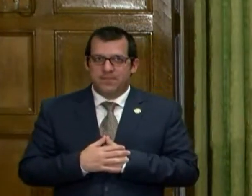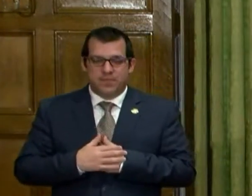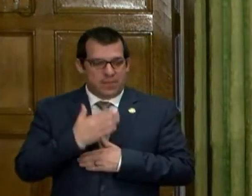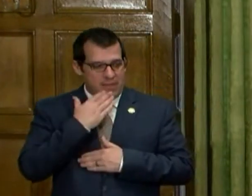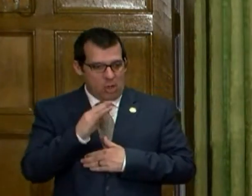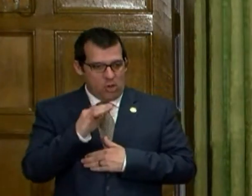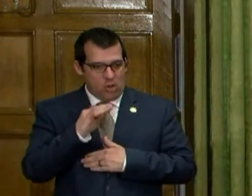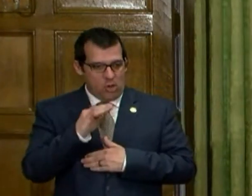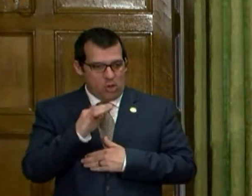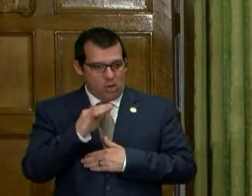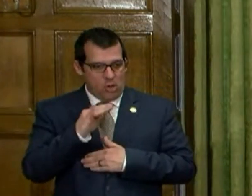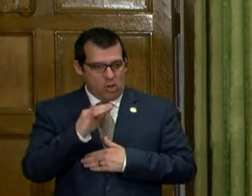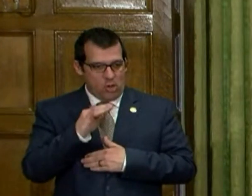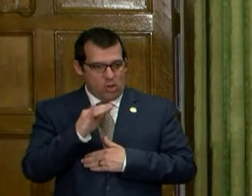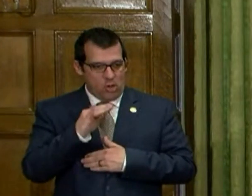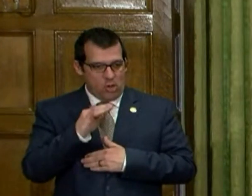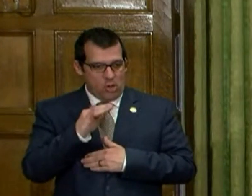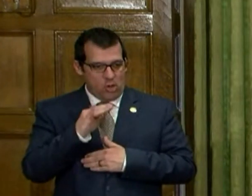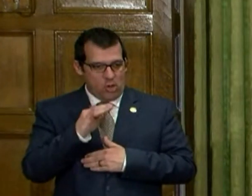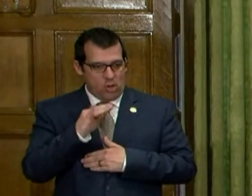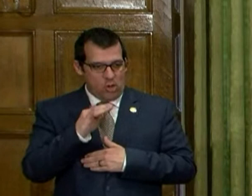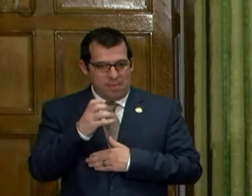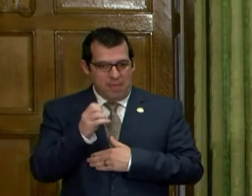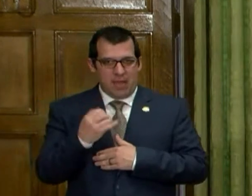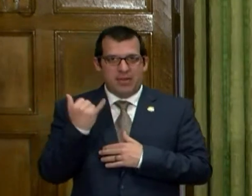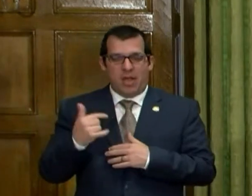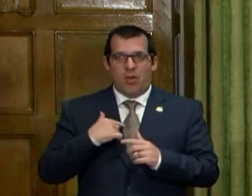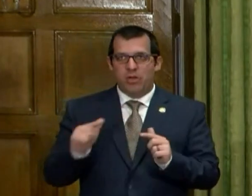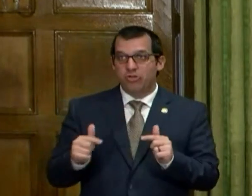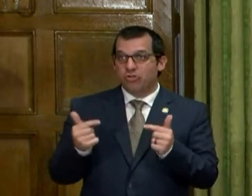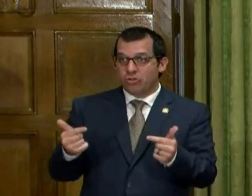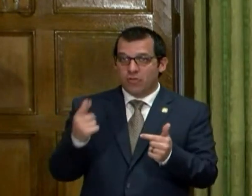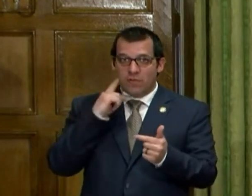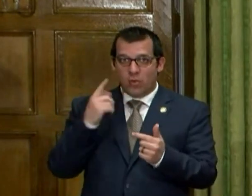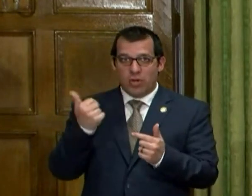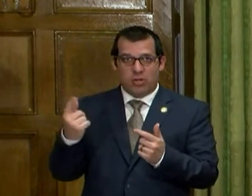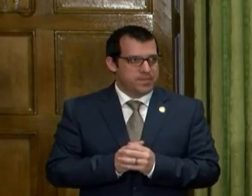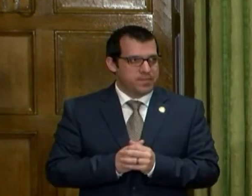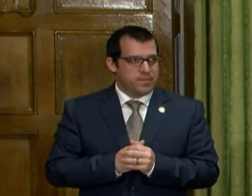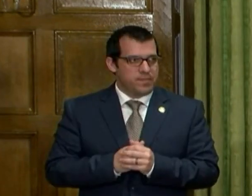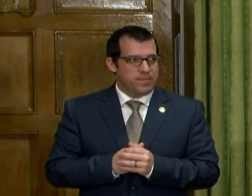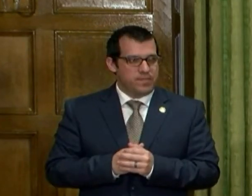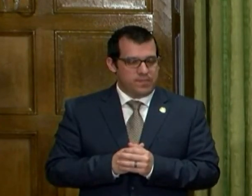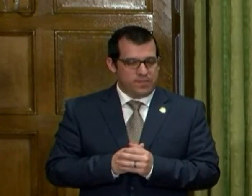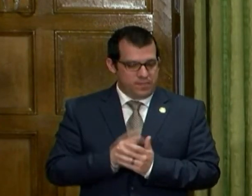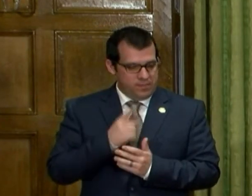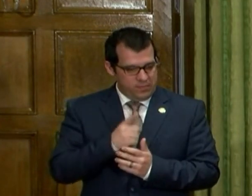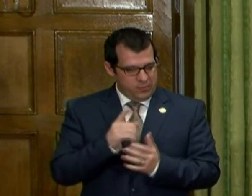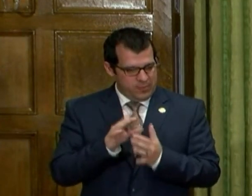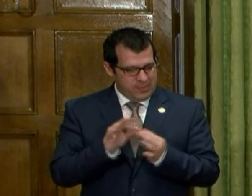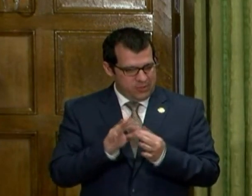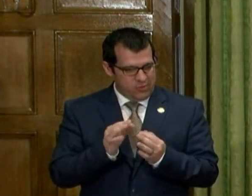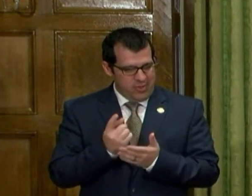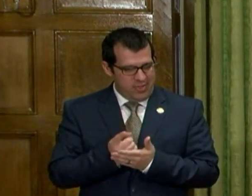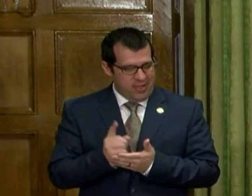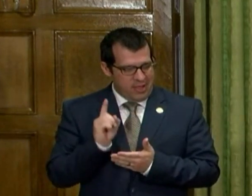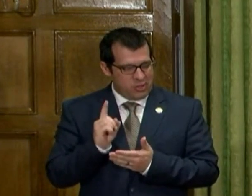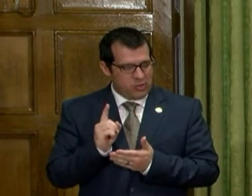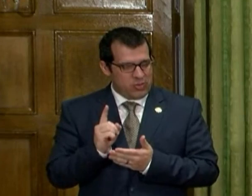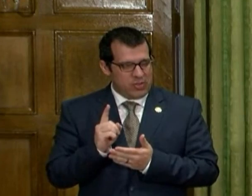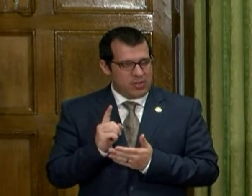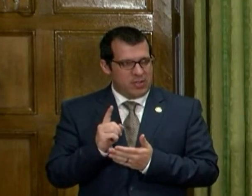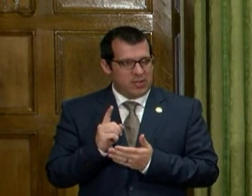Thank you, Mike. With that, I turn it over for questions. Last week, I think it was, about